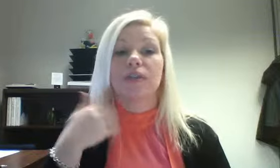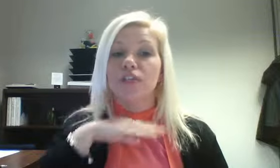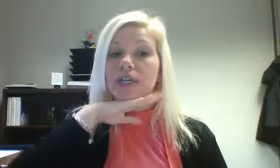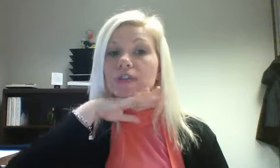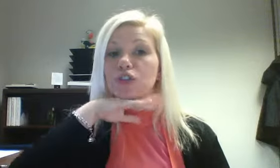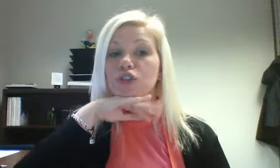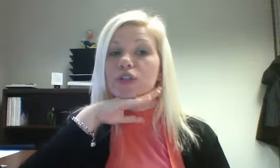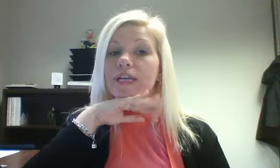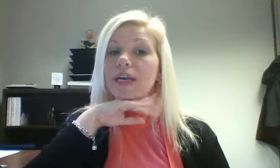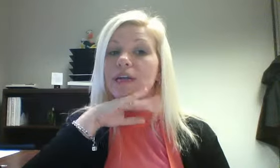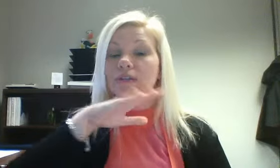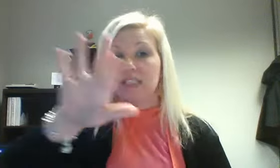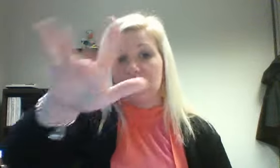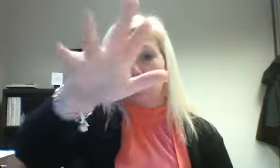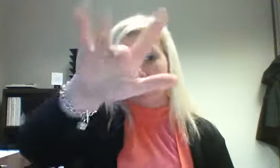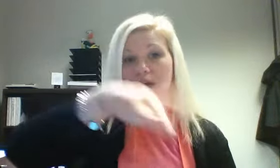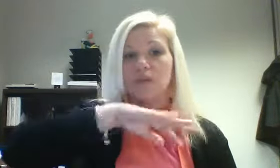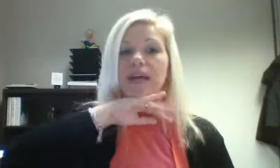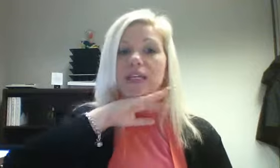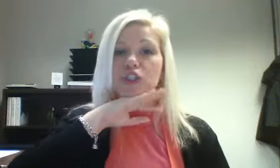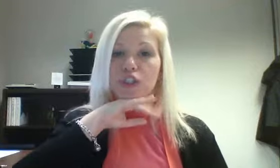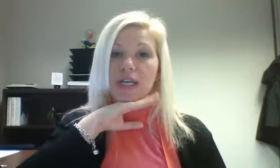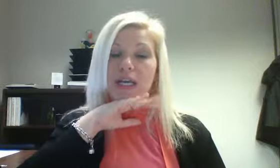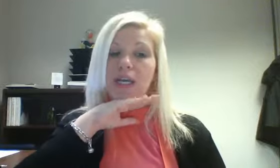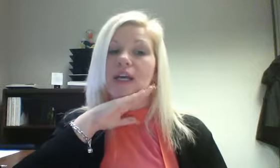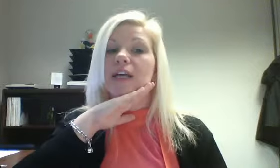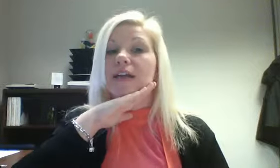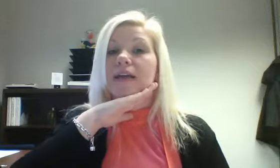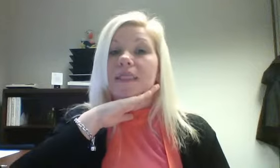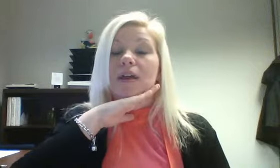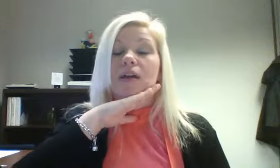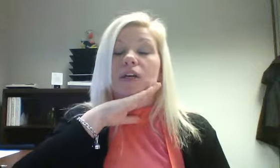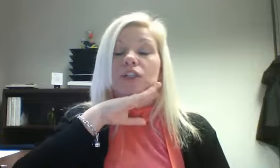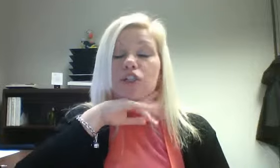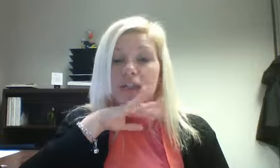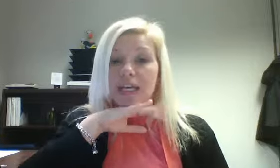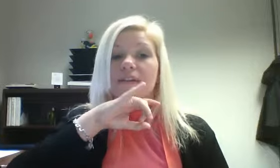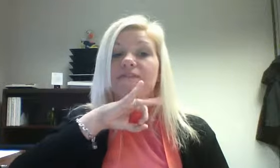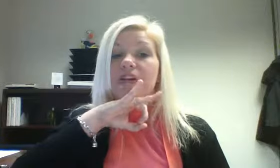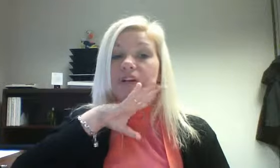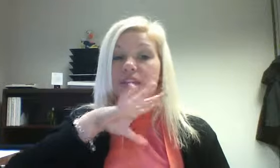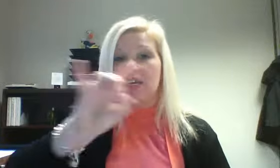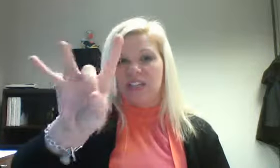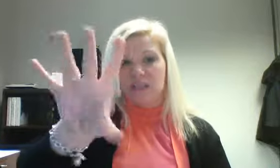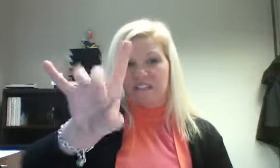the chin. Dirty is the wiggle, right? Dirty. Dirty. Filthy is